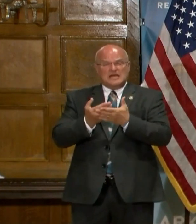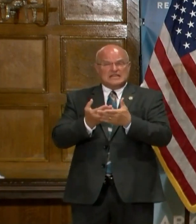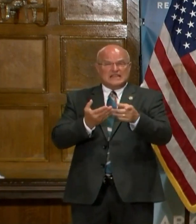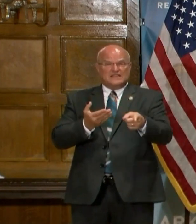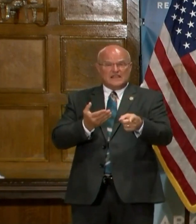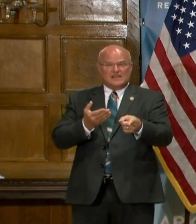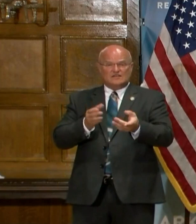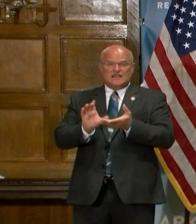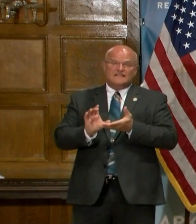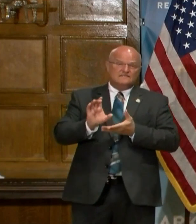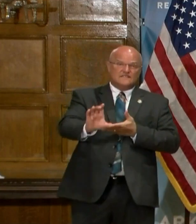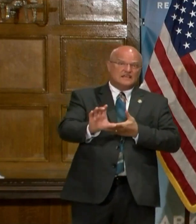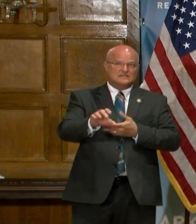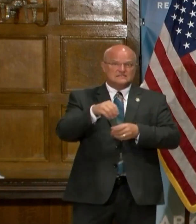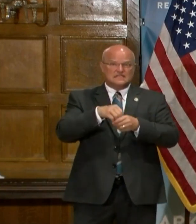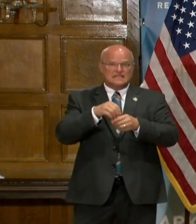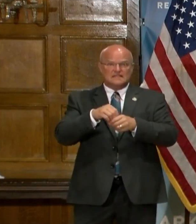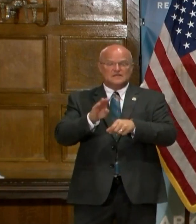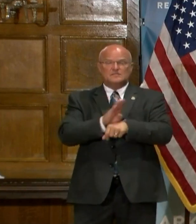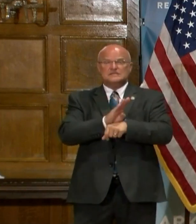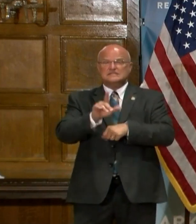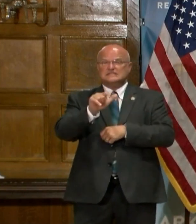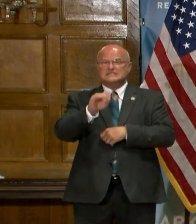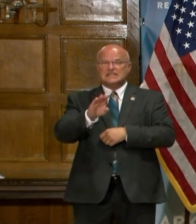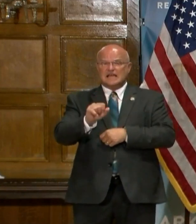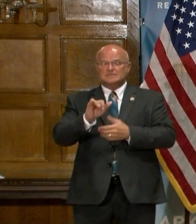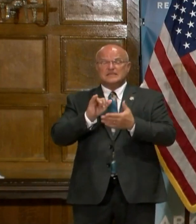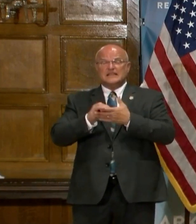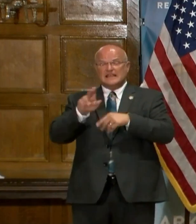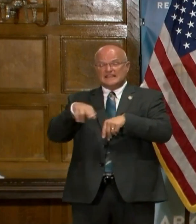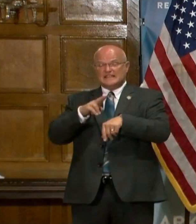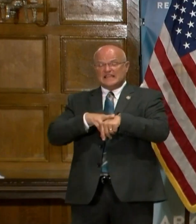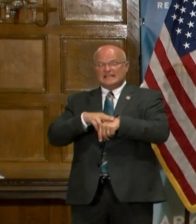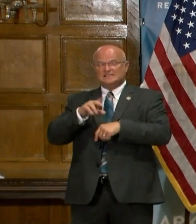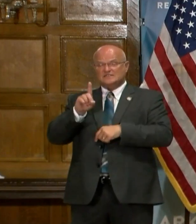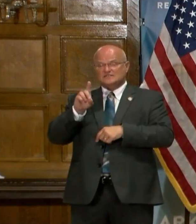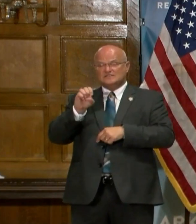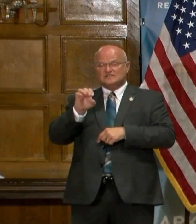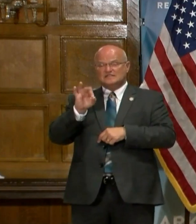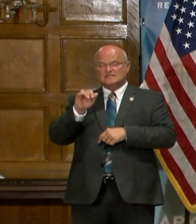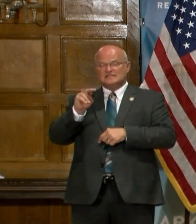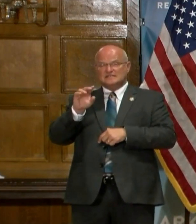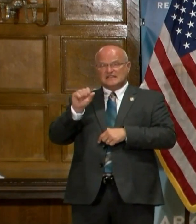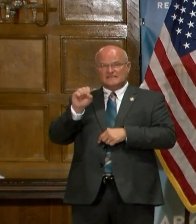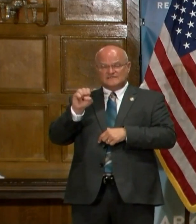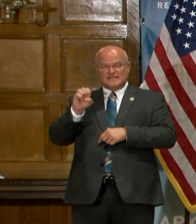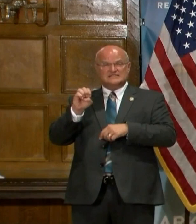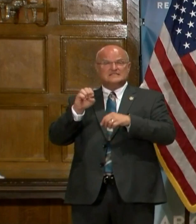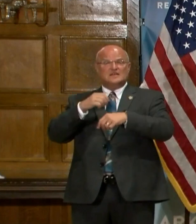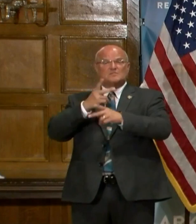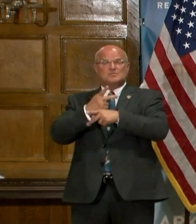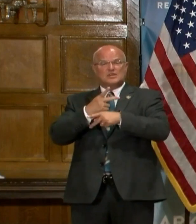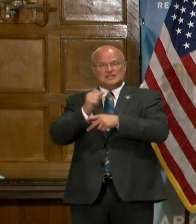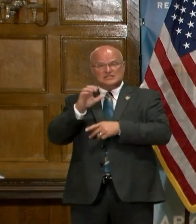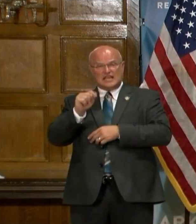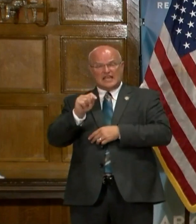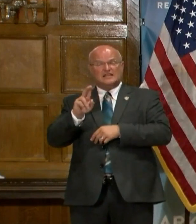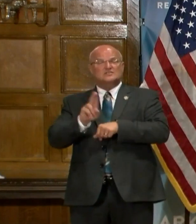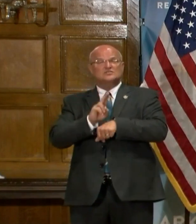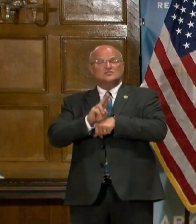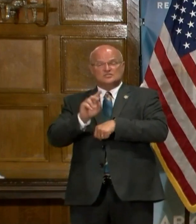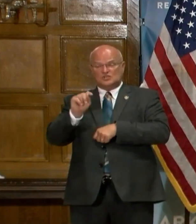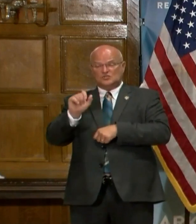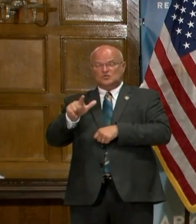risk, investment at risk? And that's where the National Defense Production Act can be a tool that can be used